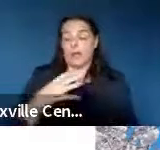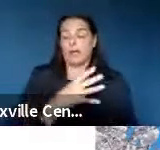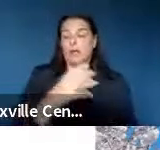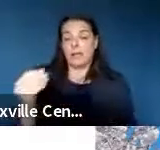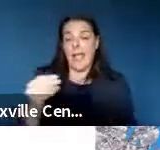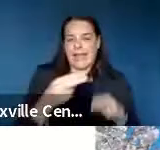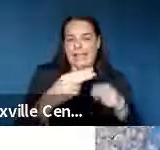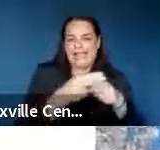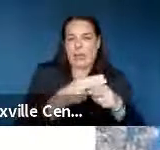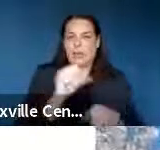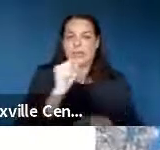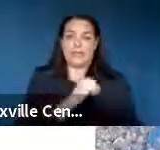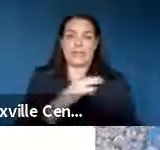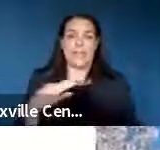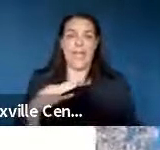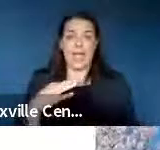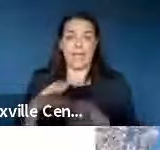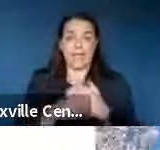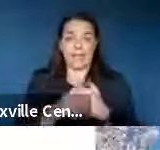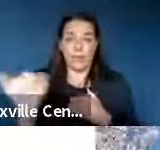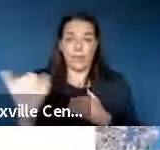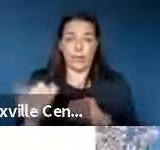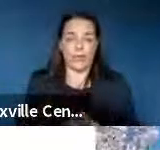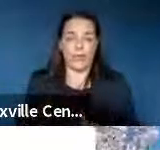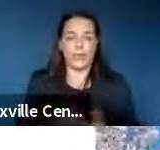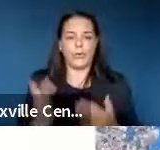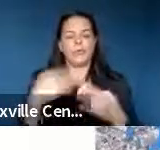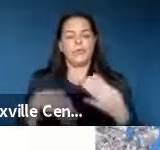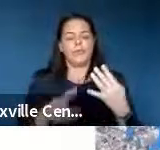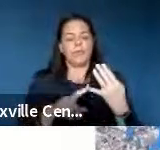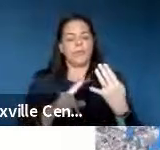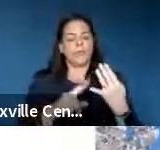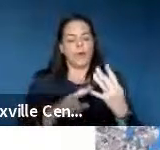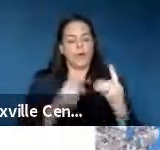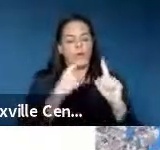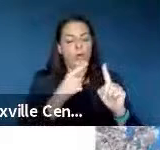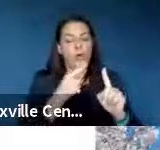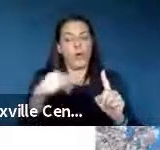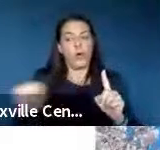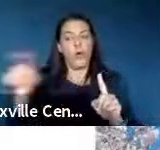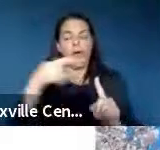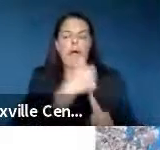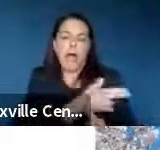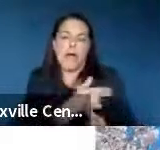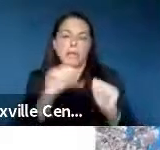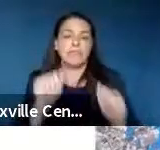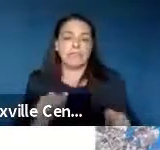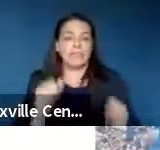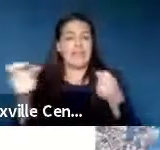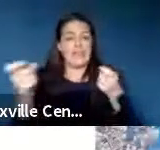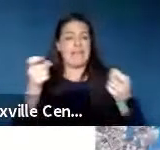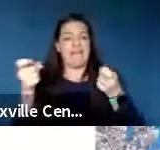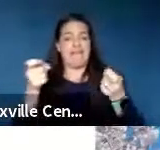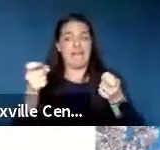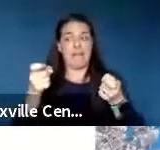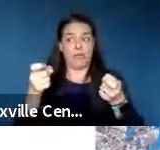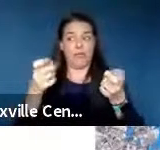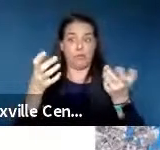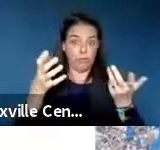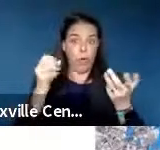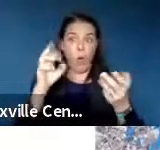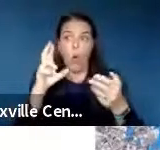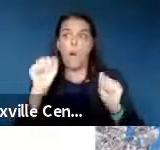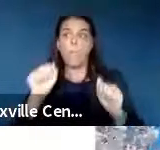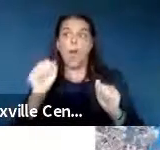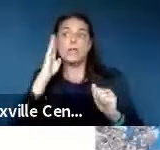and temporary staff. Our fourth benchmark, healthcare system capabilities remain within current and